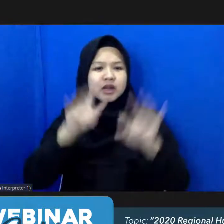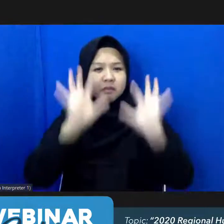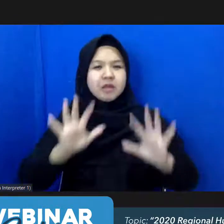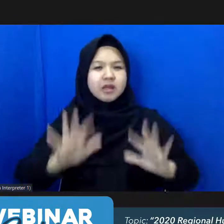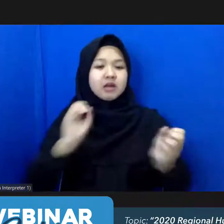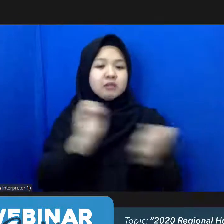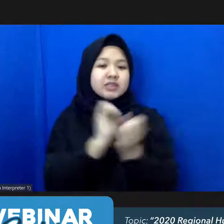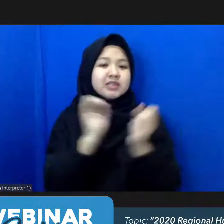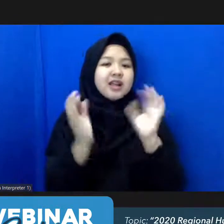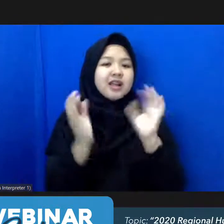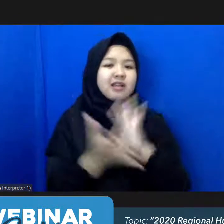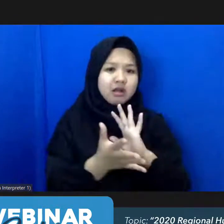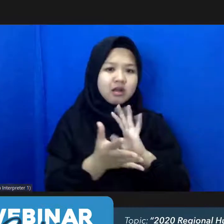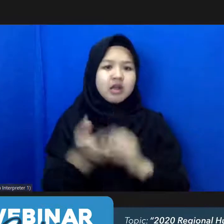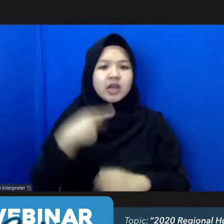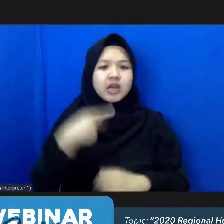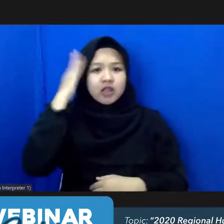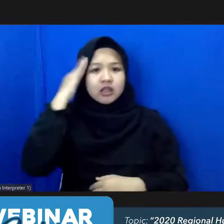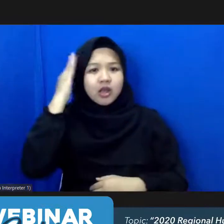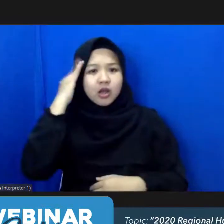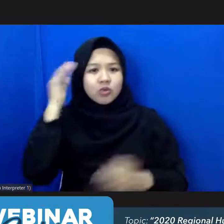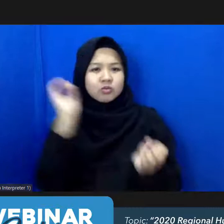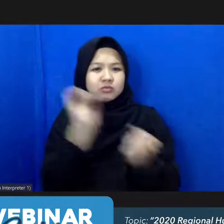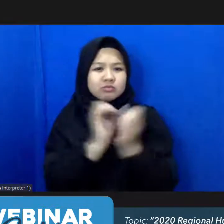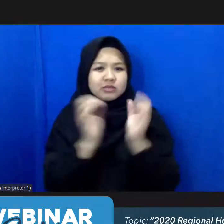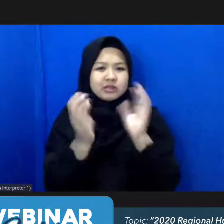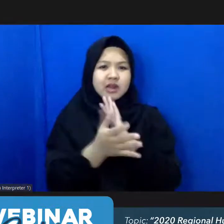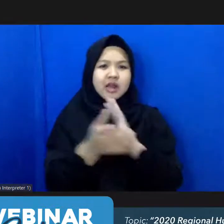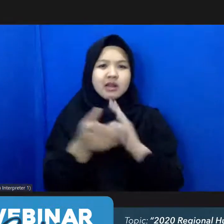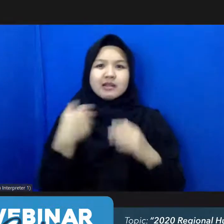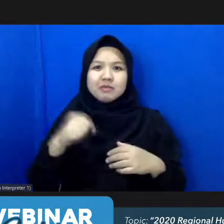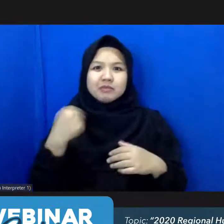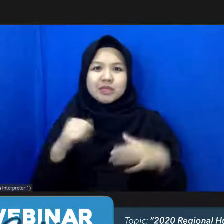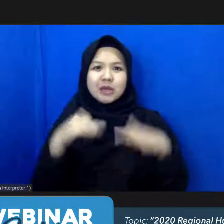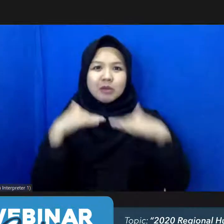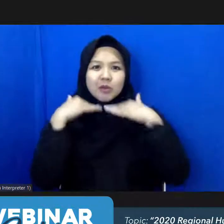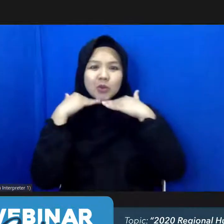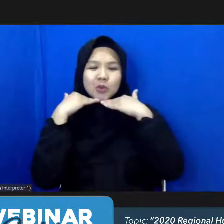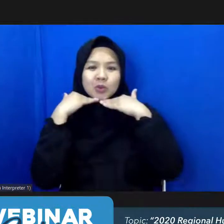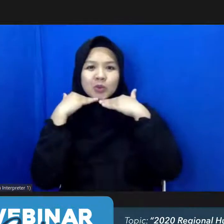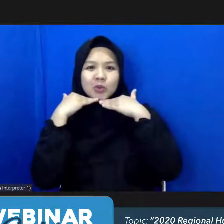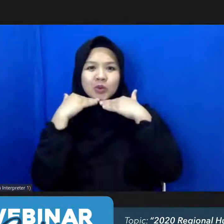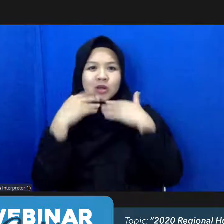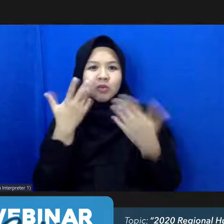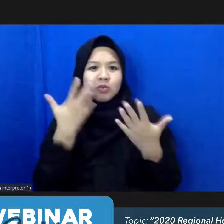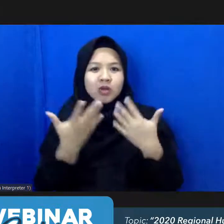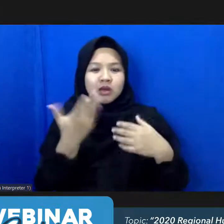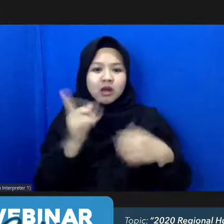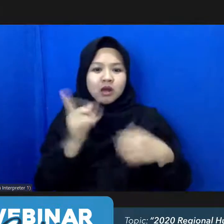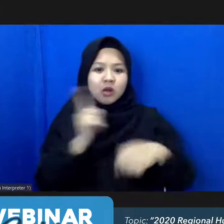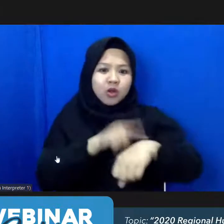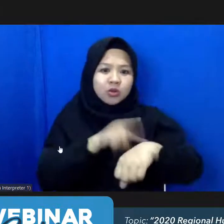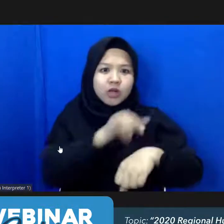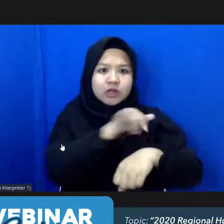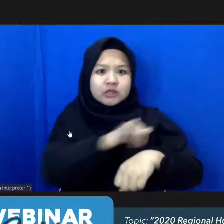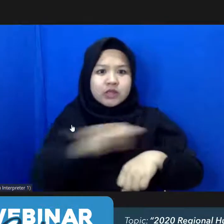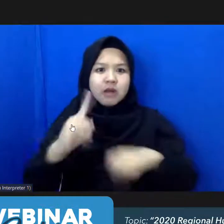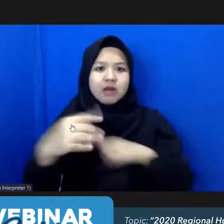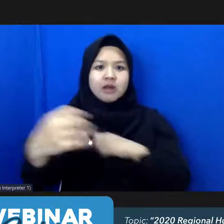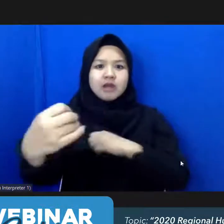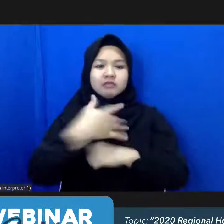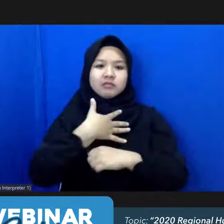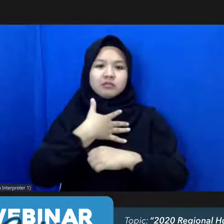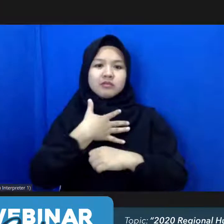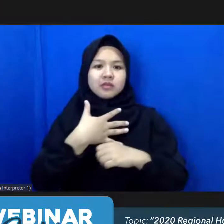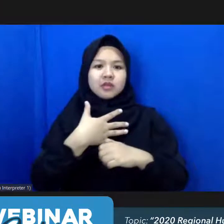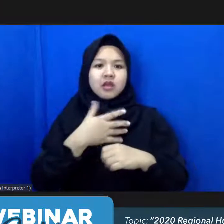the world, we know that hazards don't wait. You know, they often come at the same time. The impact they have can compound